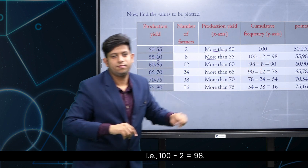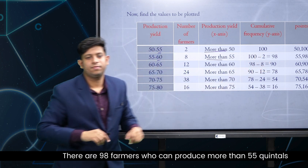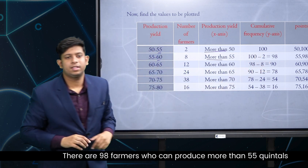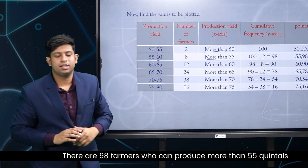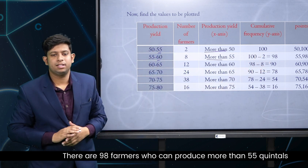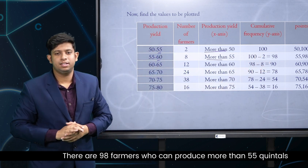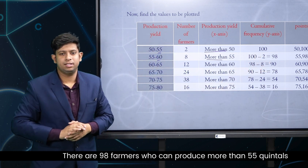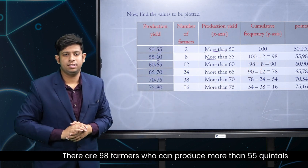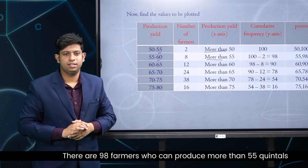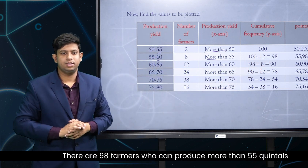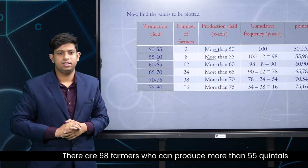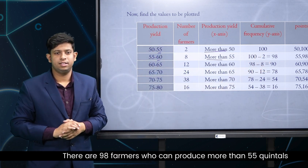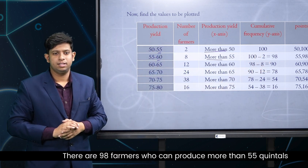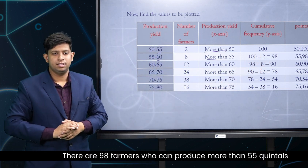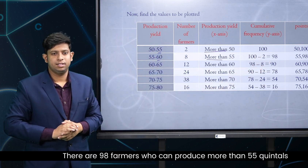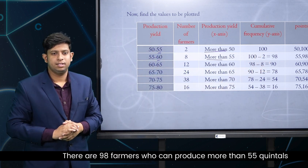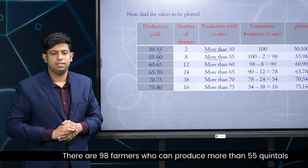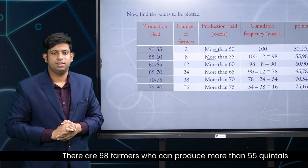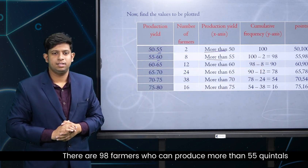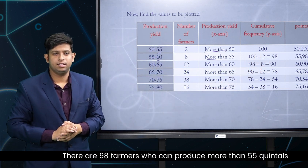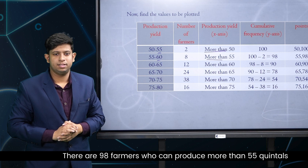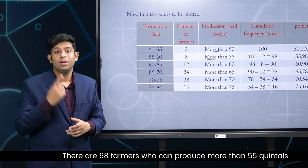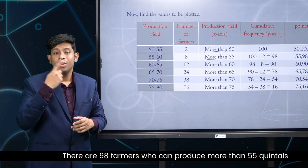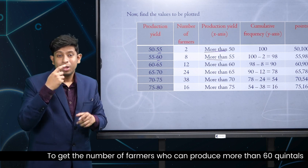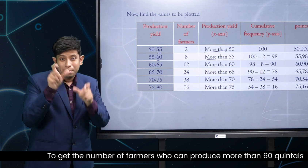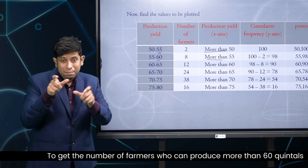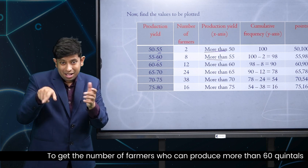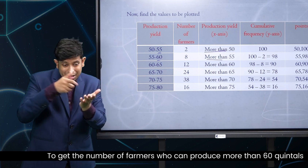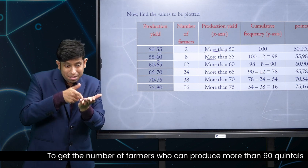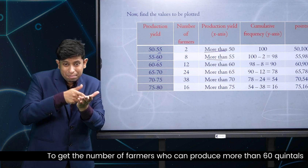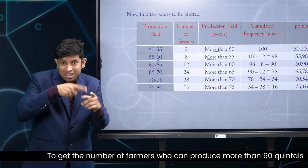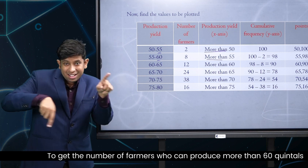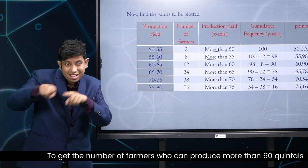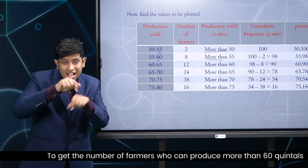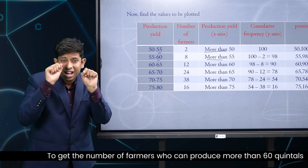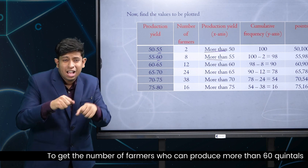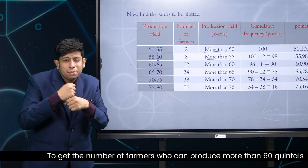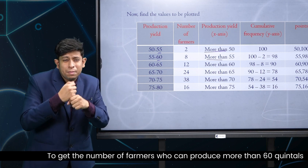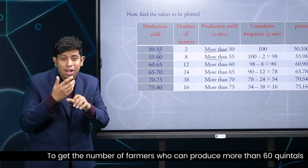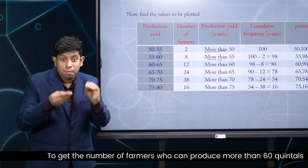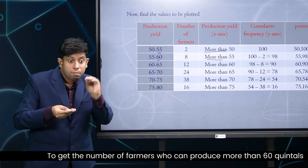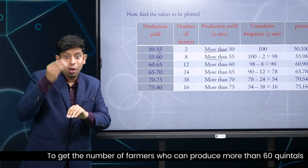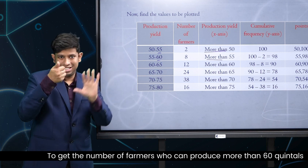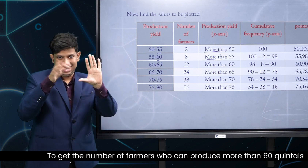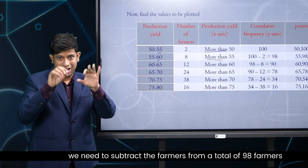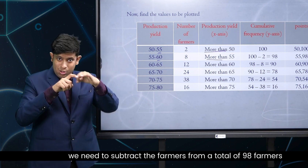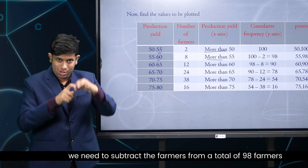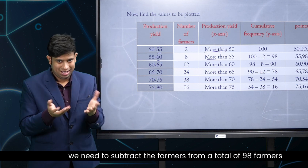There are 98 farmers who can produce more than 55 quintals. To get number of farmers who can produce more than 60 quintals, we need to subtract